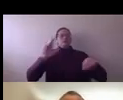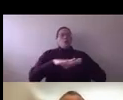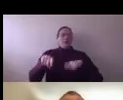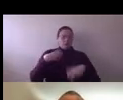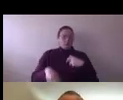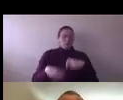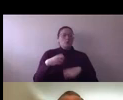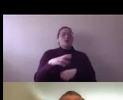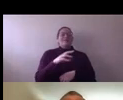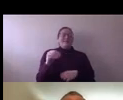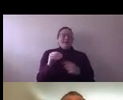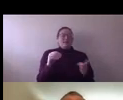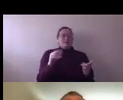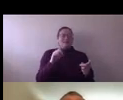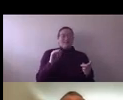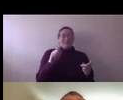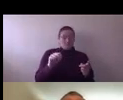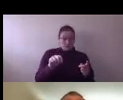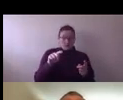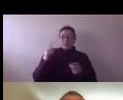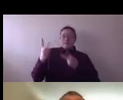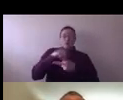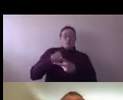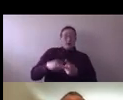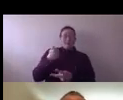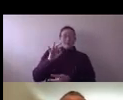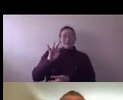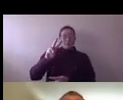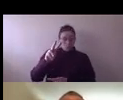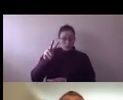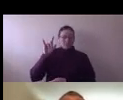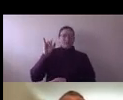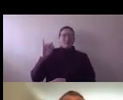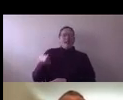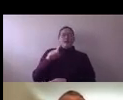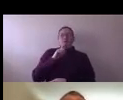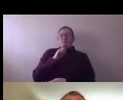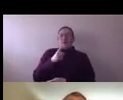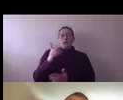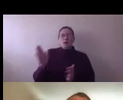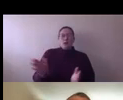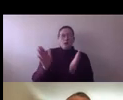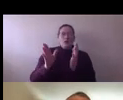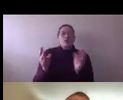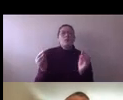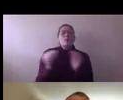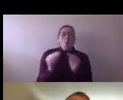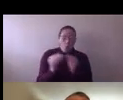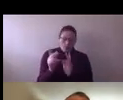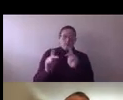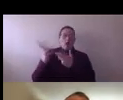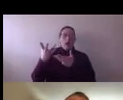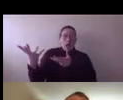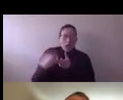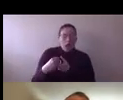And then Nixon's visit to China in 1972 encouraged more of them to engage, to